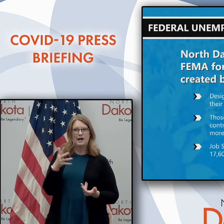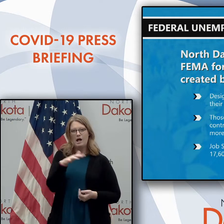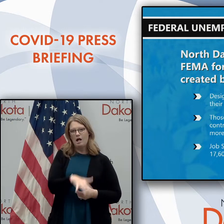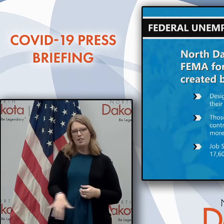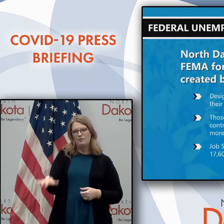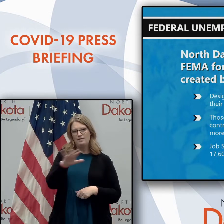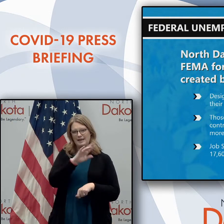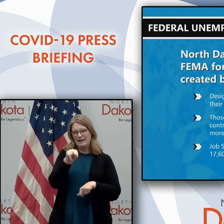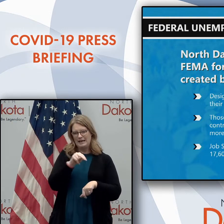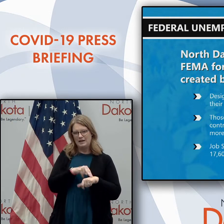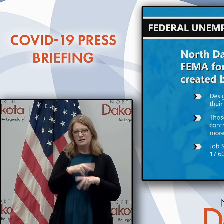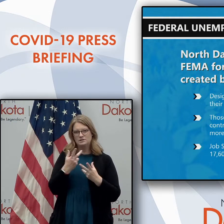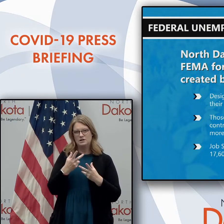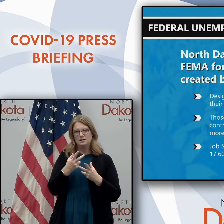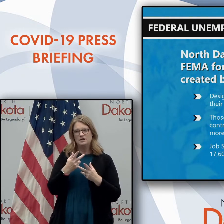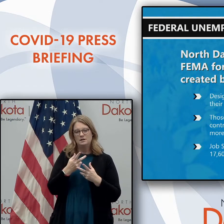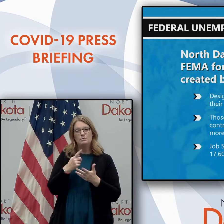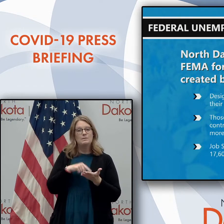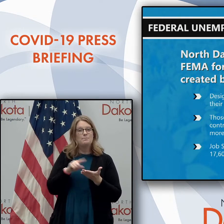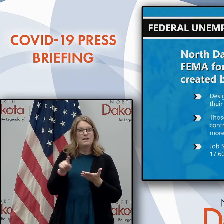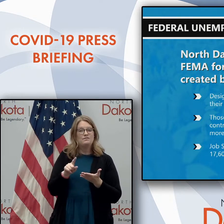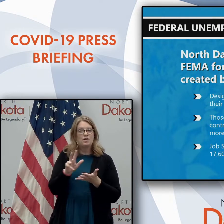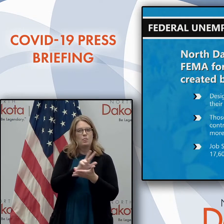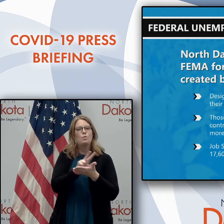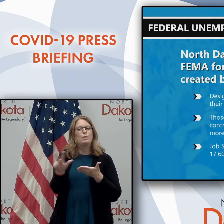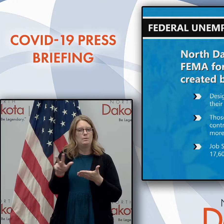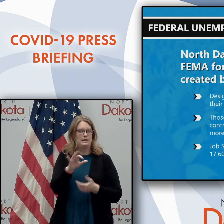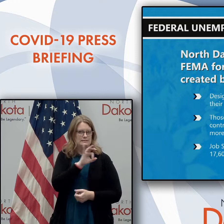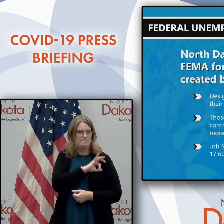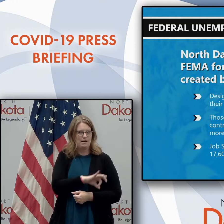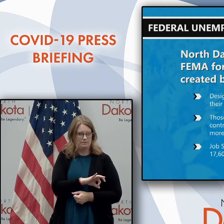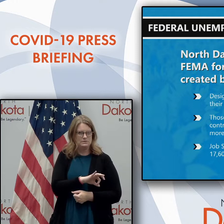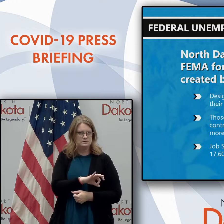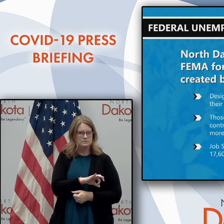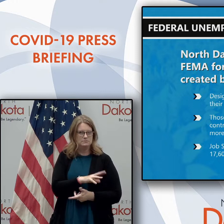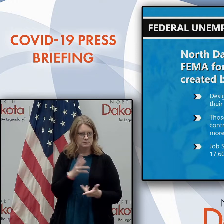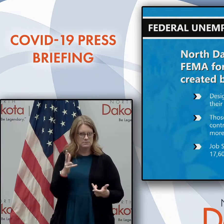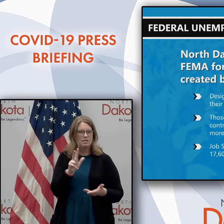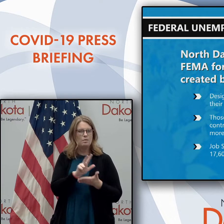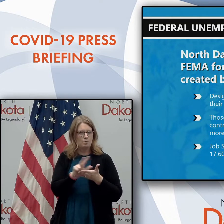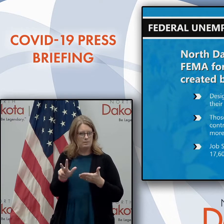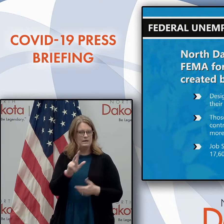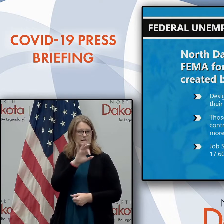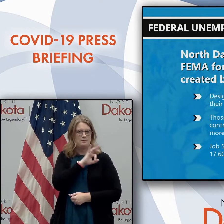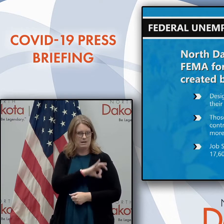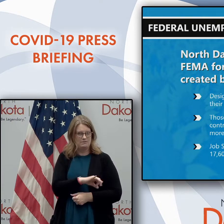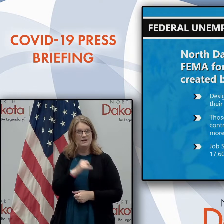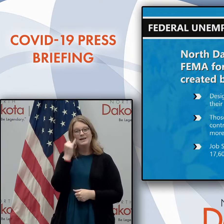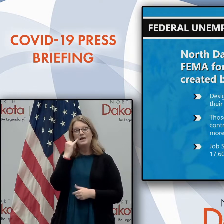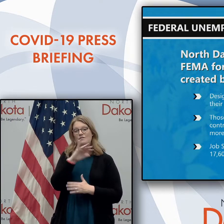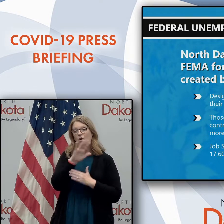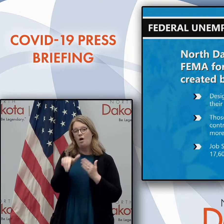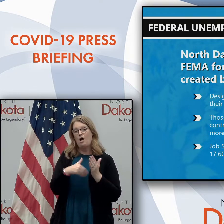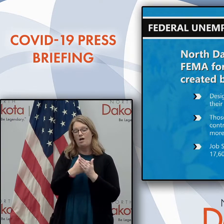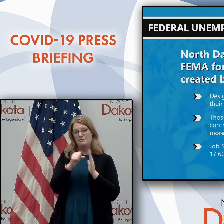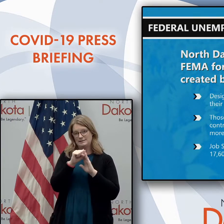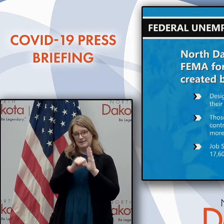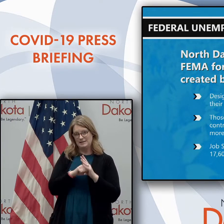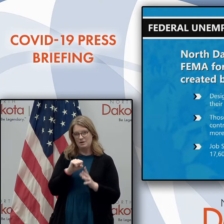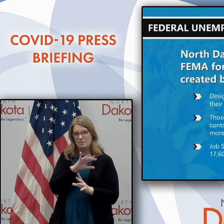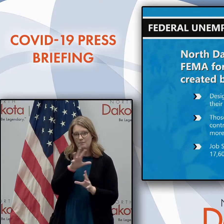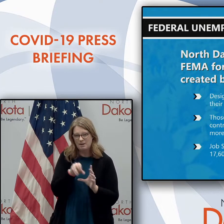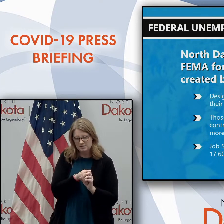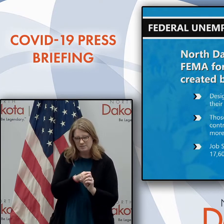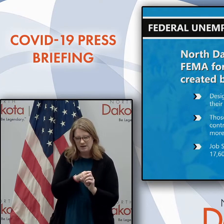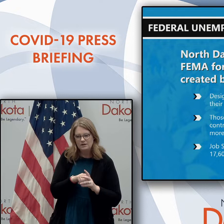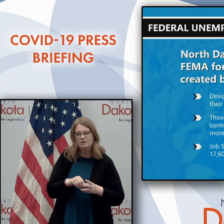there would be enough money to pay for 3 weeks of benefits if all states were participating. And it's important